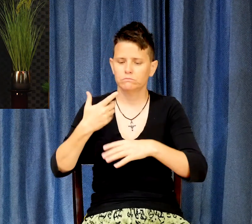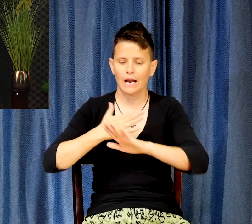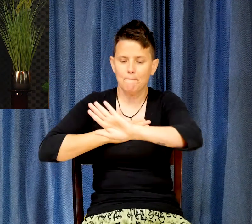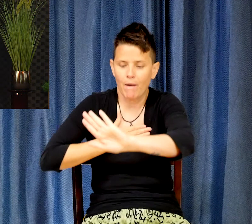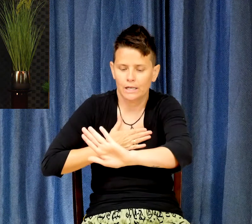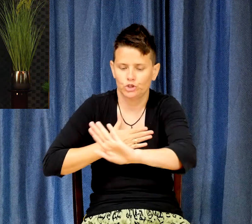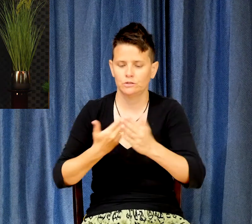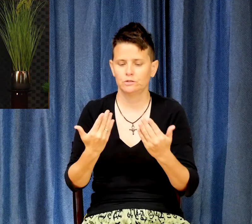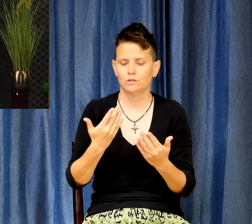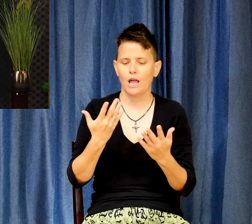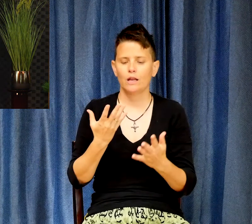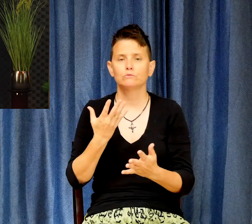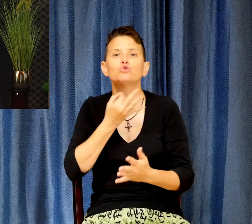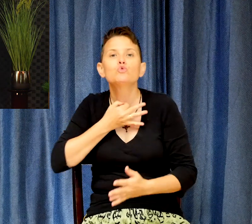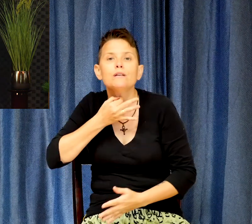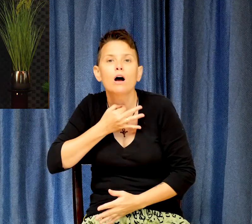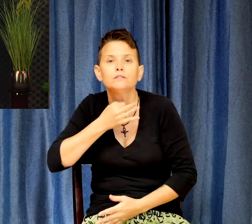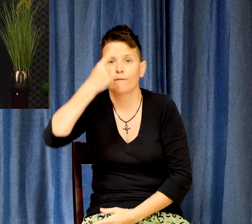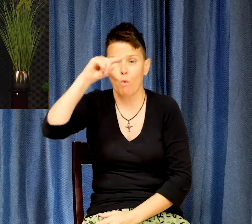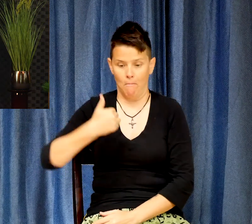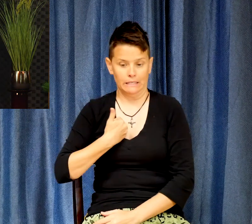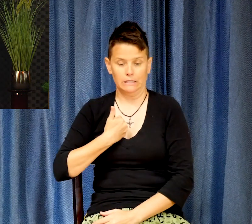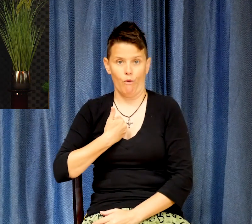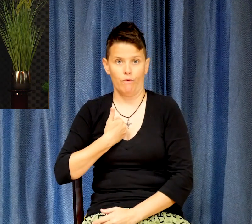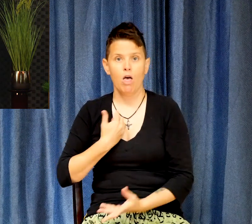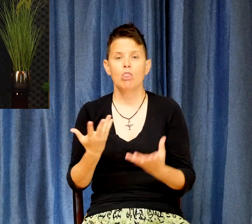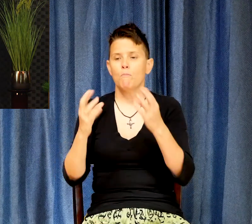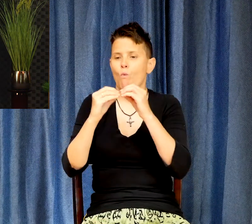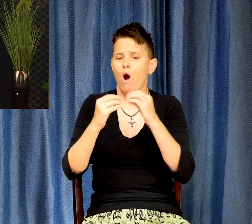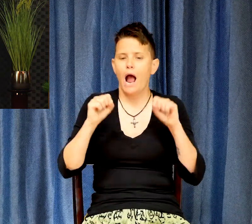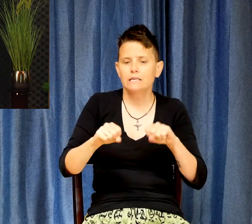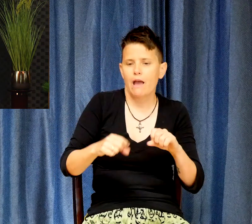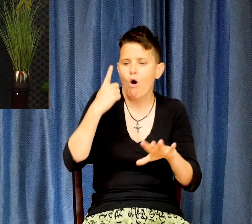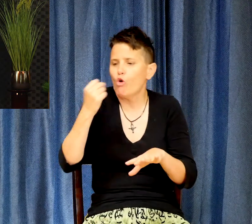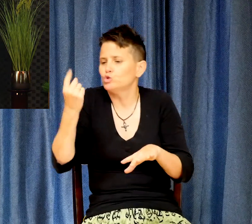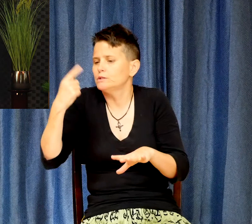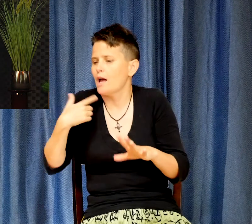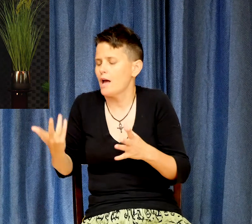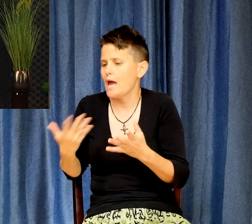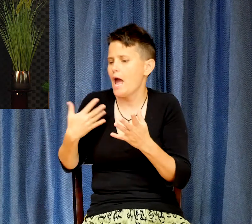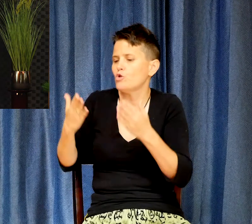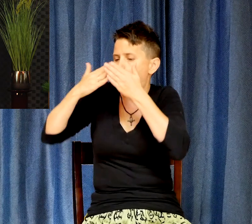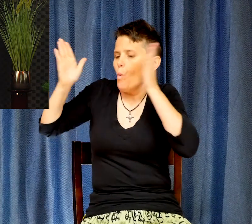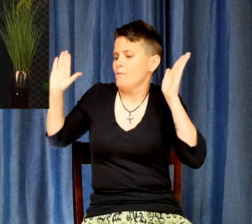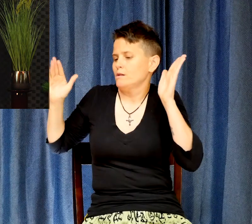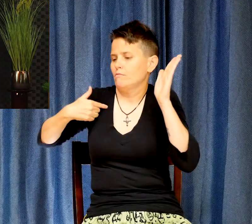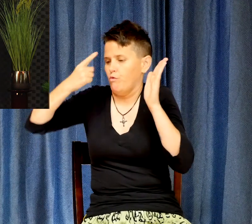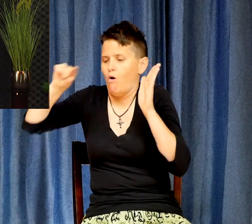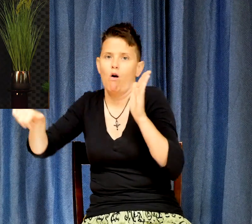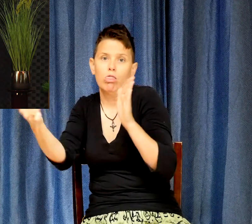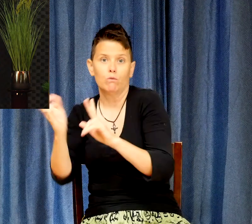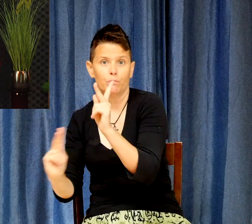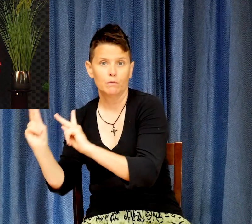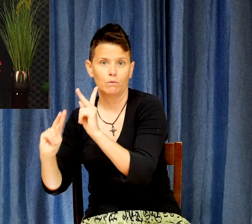more curiosity I can have about myself, the more I can make room for others. And the biggest place in my life right now where I'm